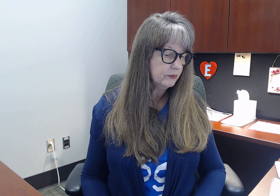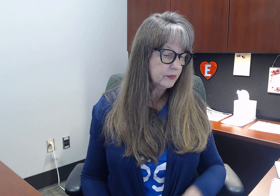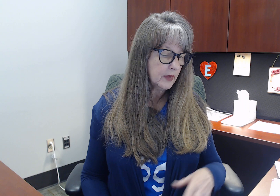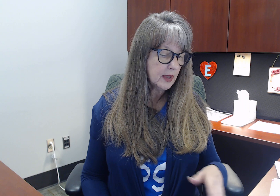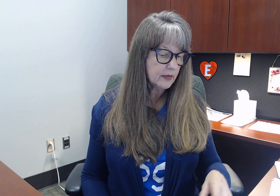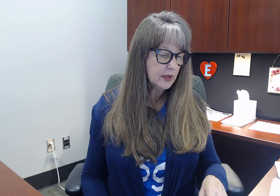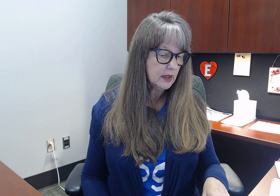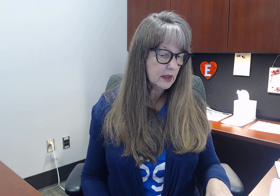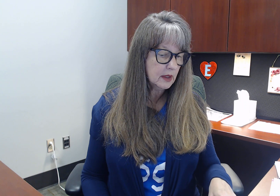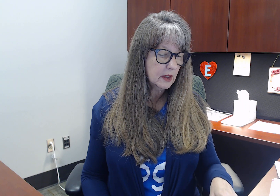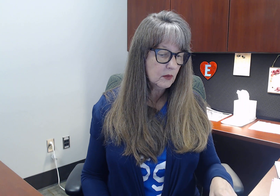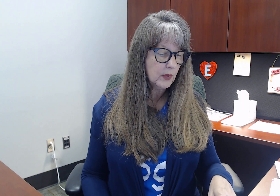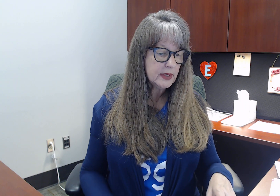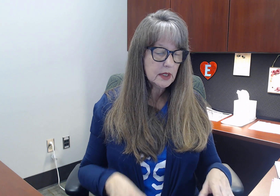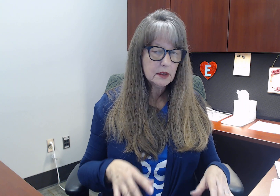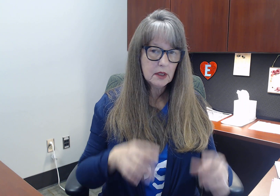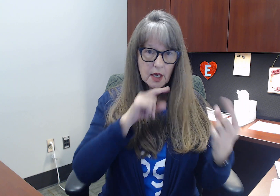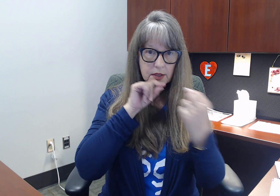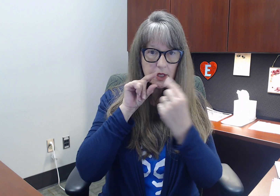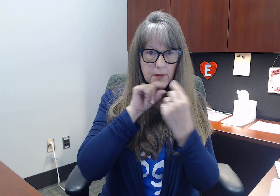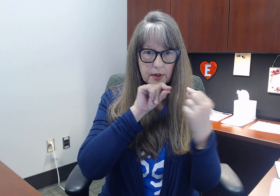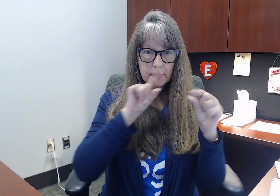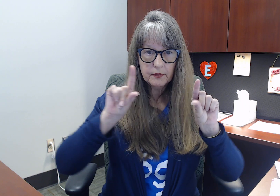And I think we did gossip